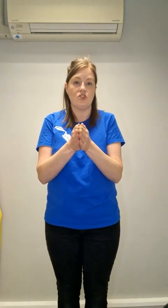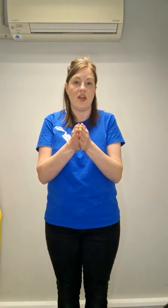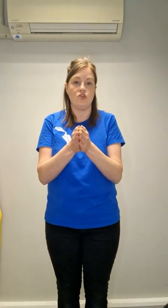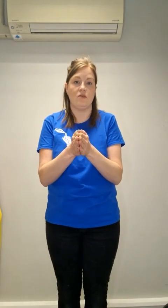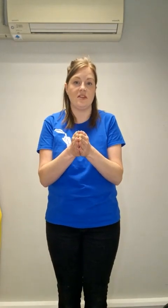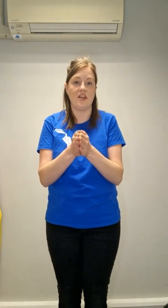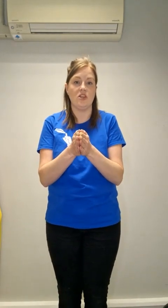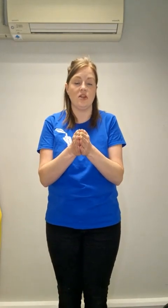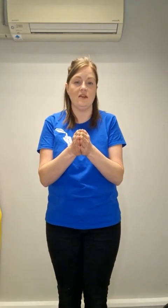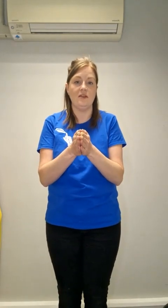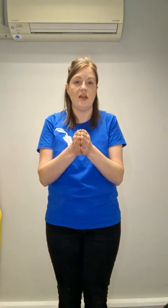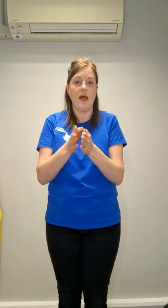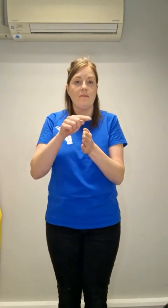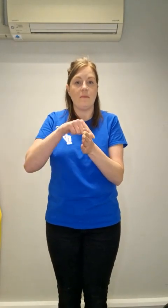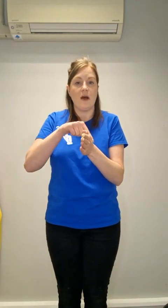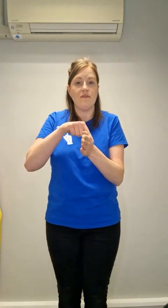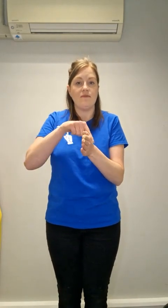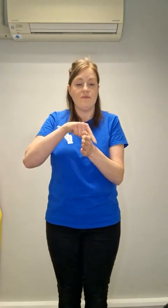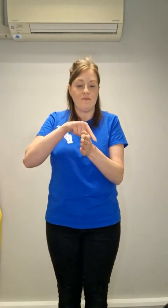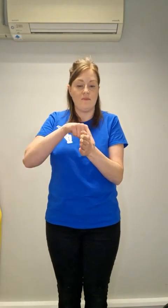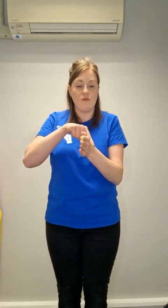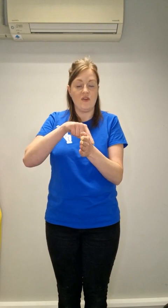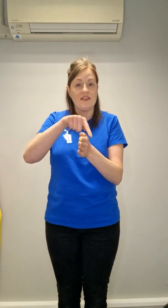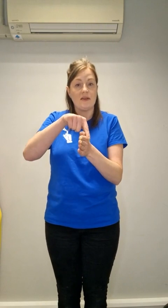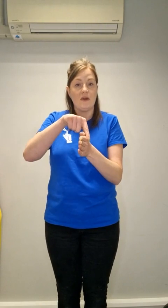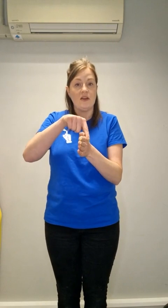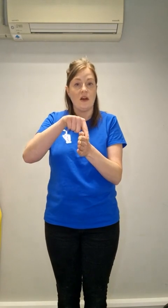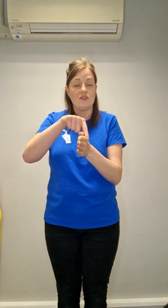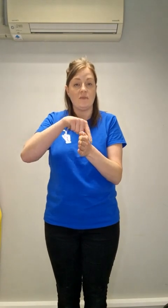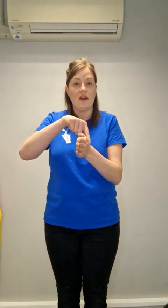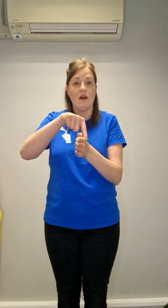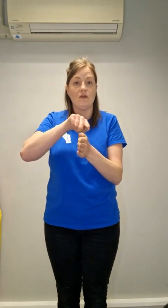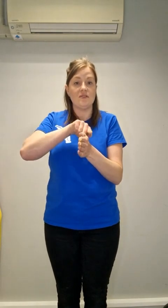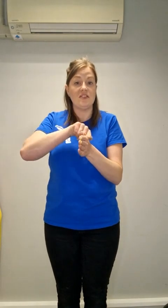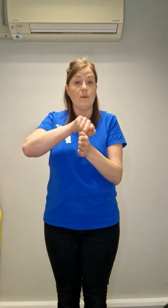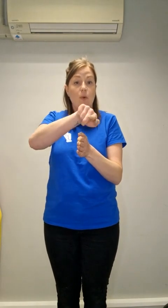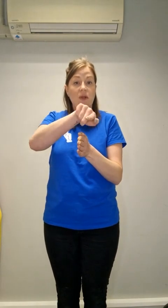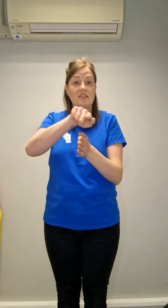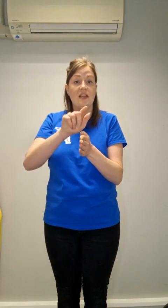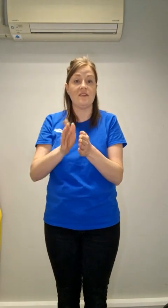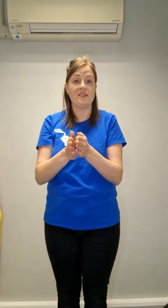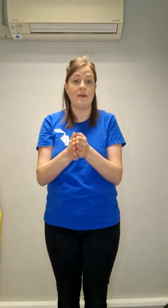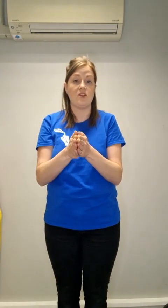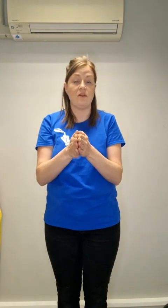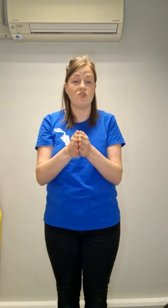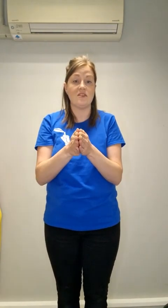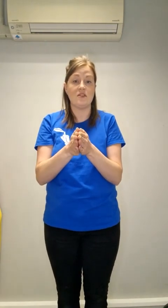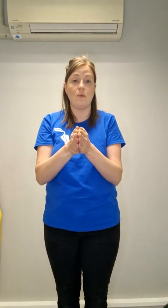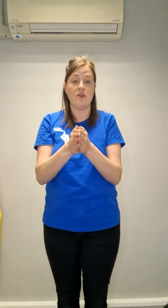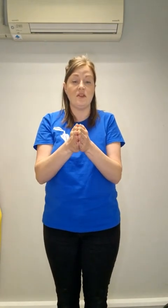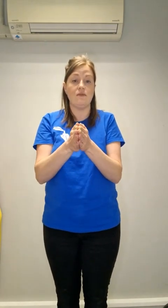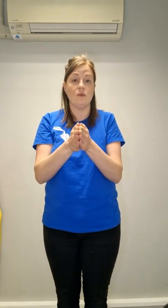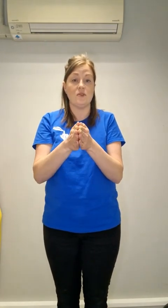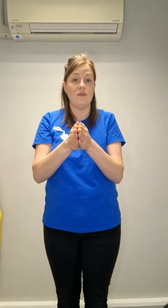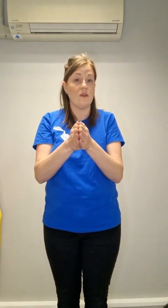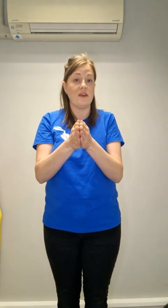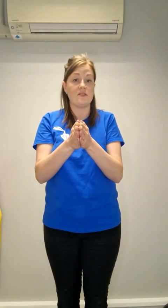change orientation, but my wrist and my knuckles are still pointing in the same direction. They're still pointing forward. So even though that sign